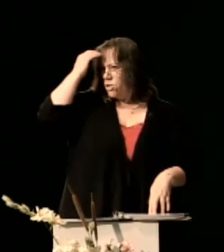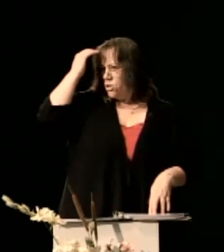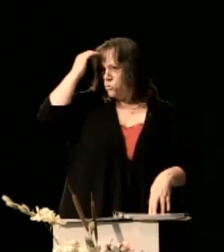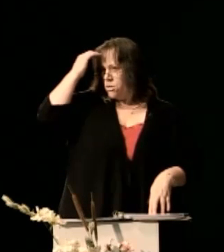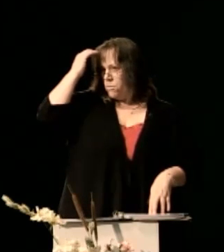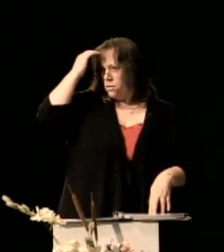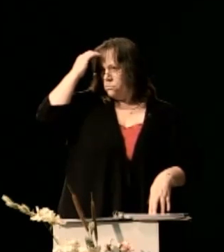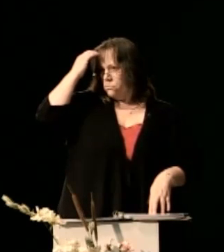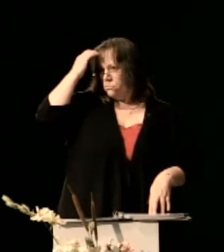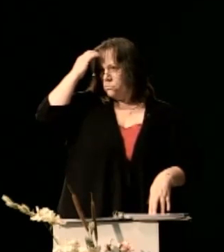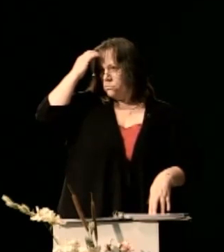know something,